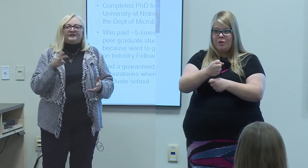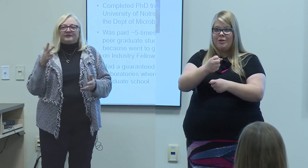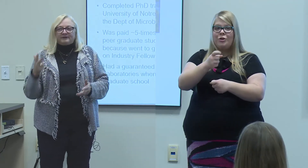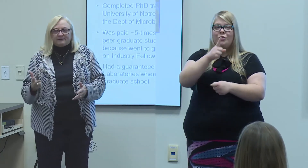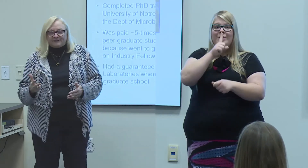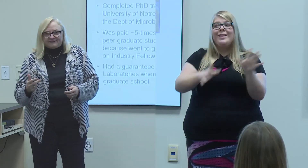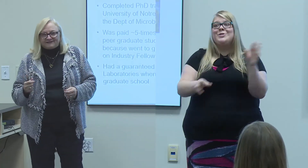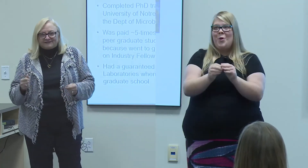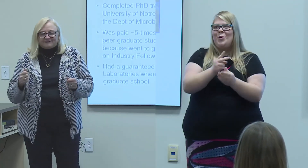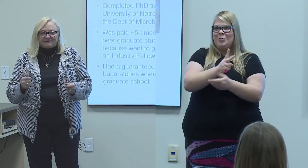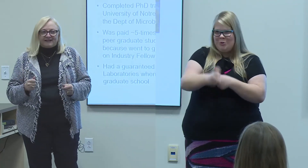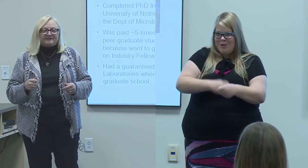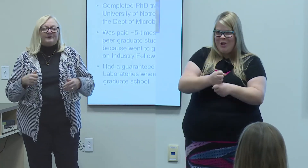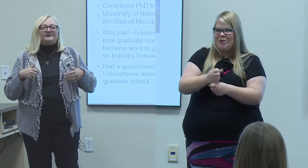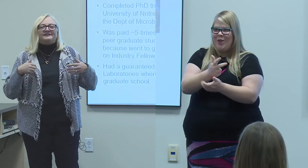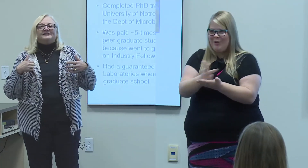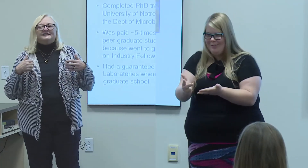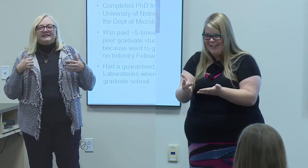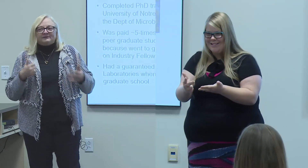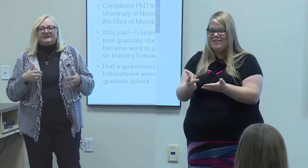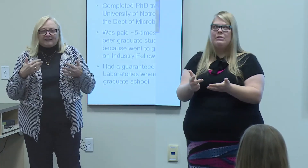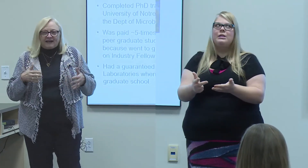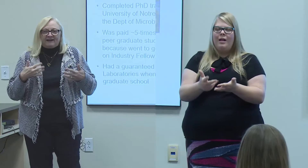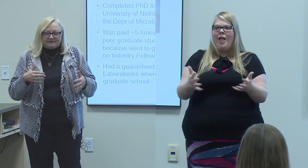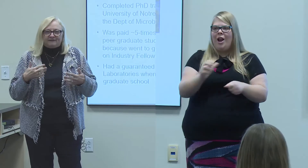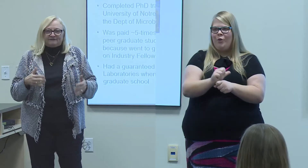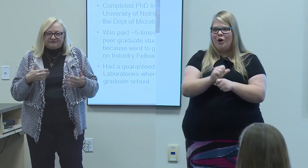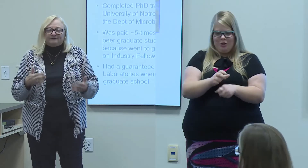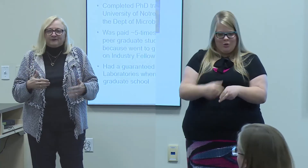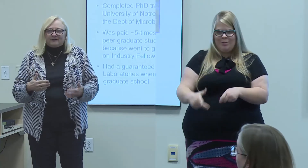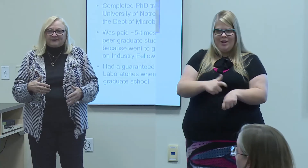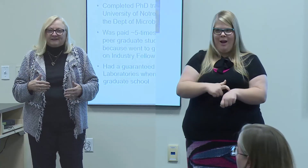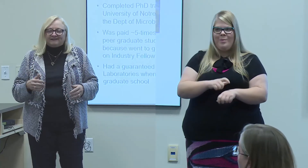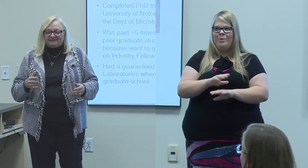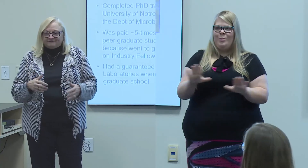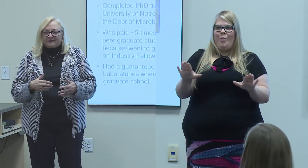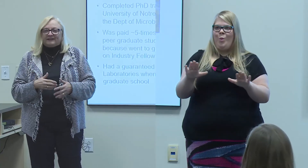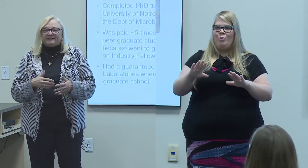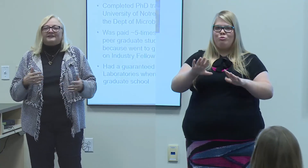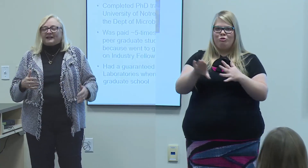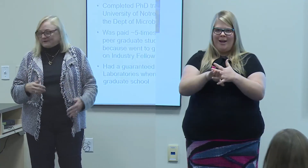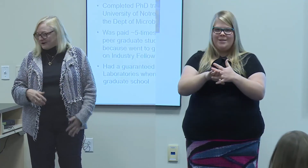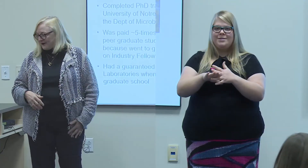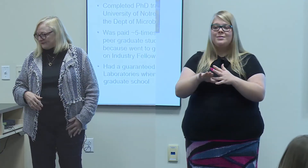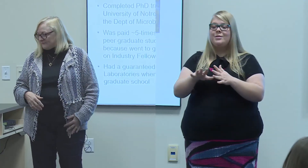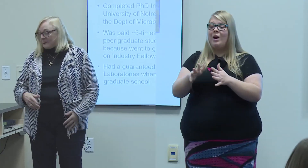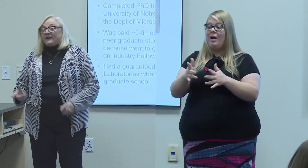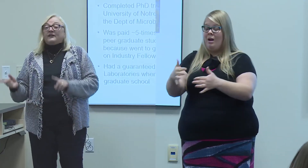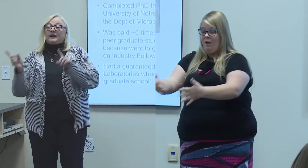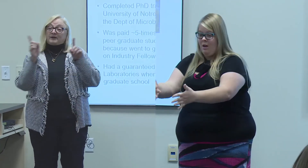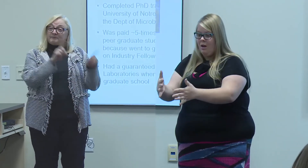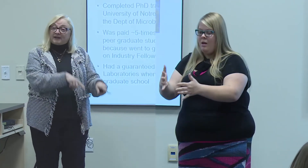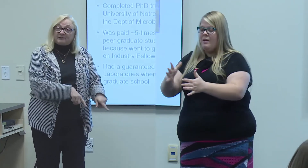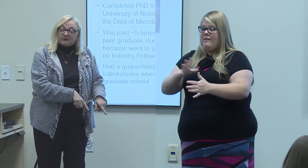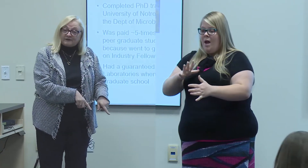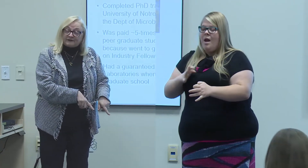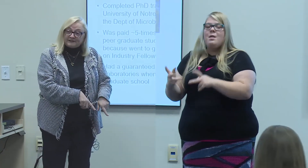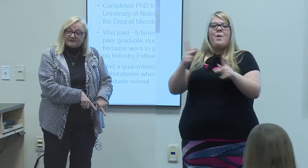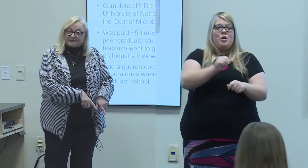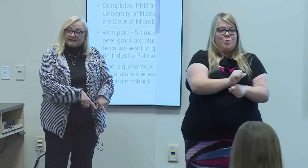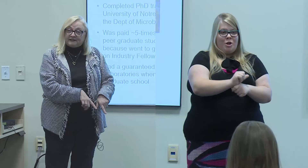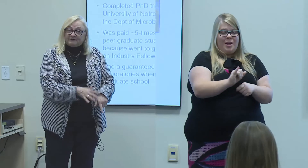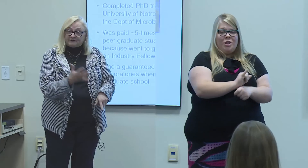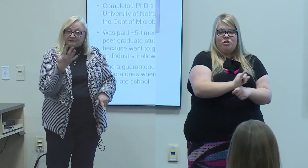years and 3 weeks to do that. So it was a lot of work and very little time off. Then I went back to